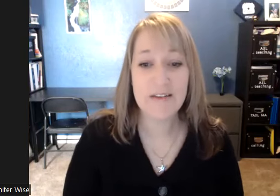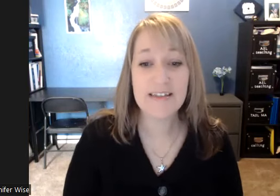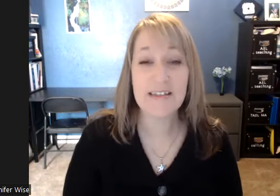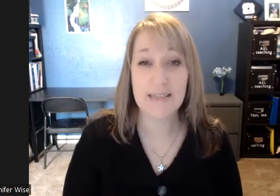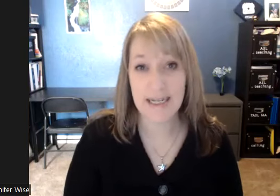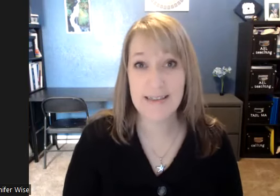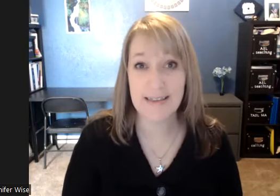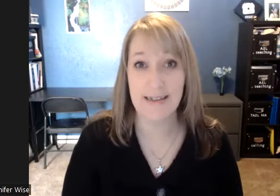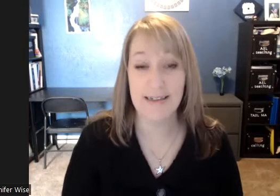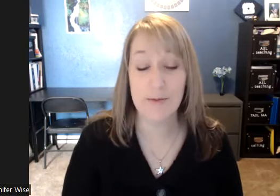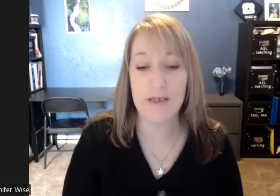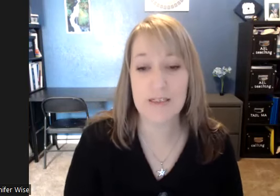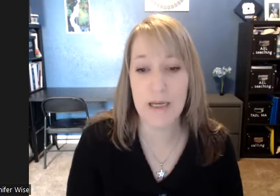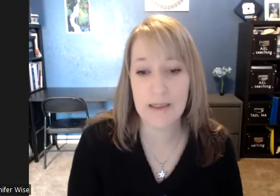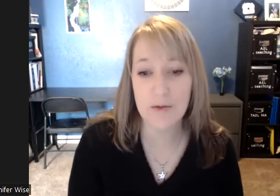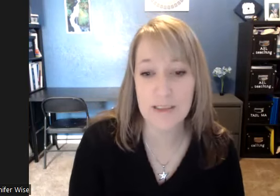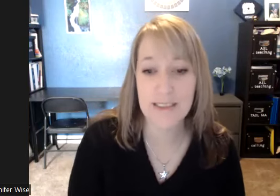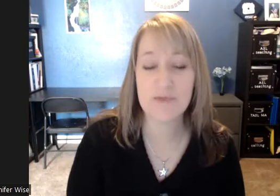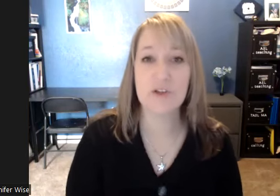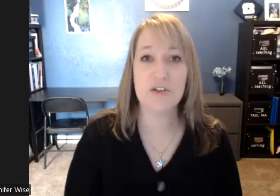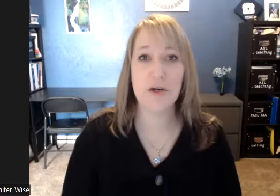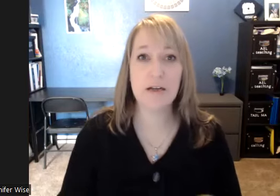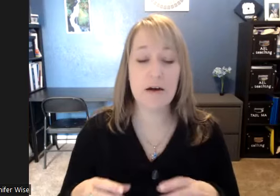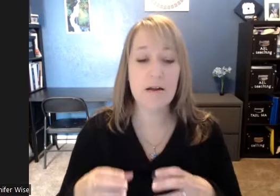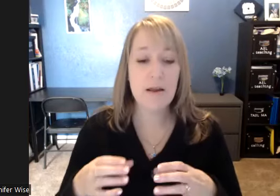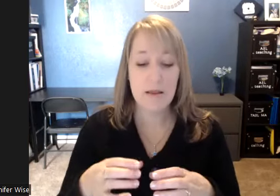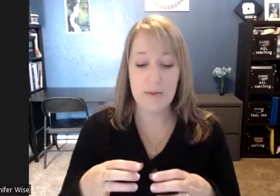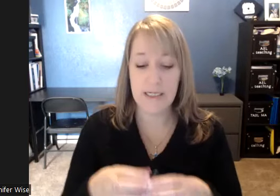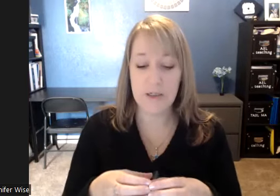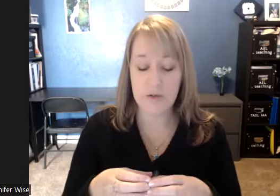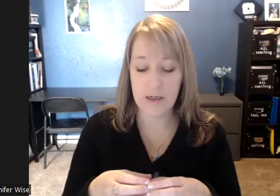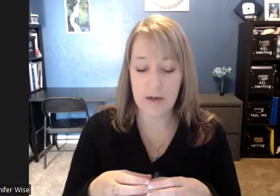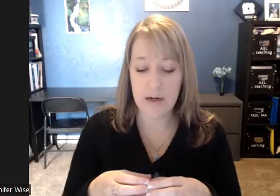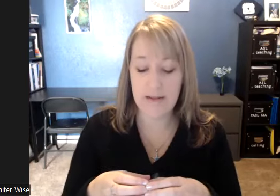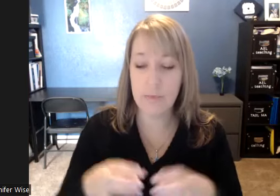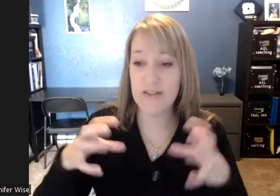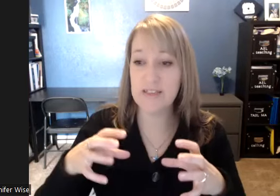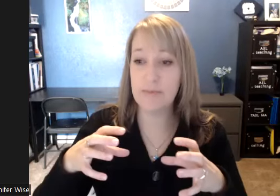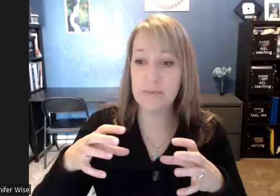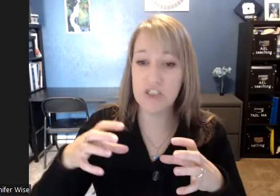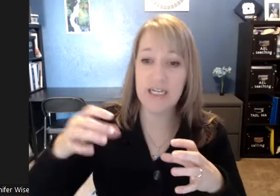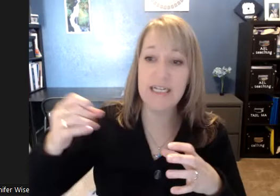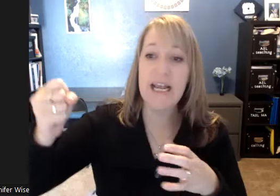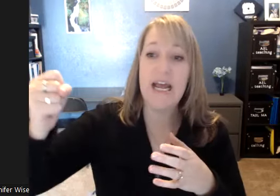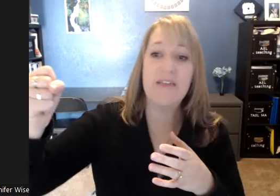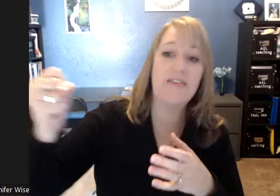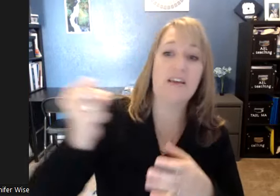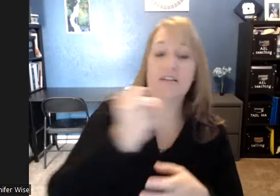this is a dated sign because back in the olden days when you used a credit card, they would take your credit card and they'd put it in this big machine, and then